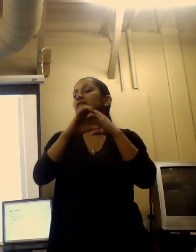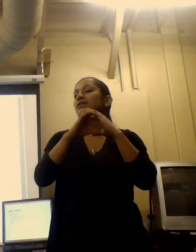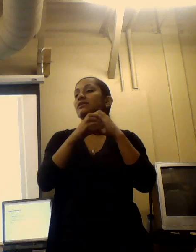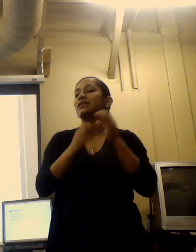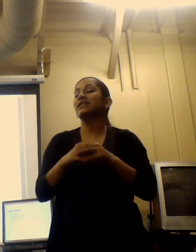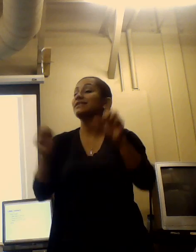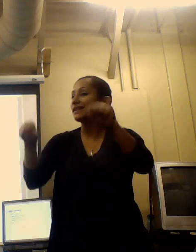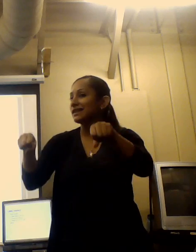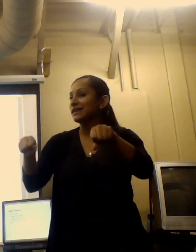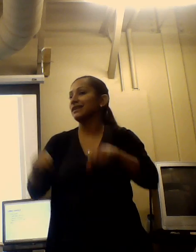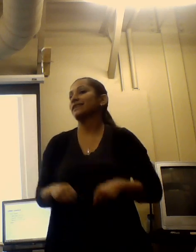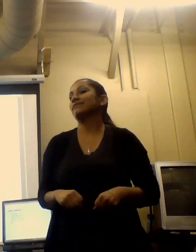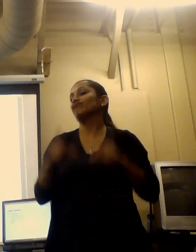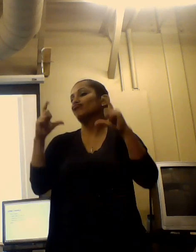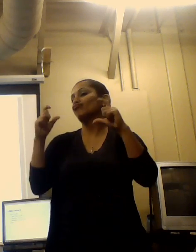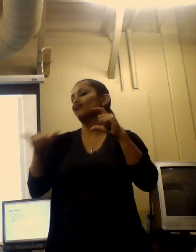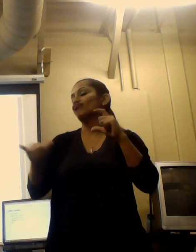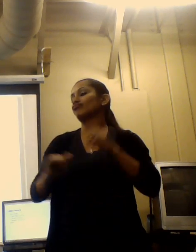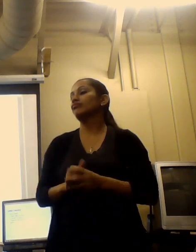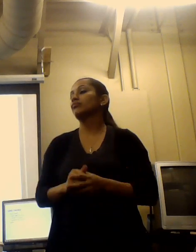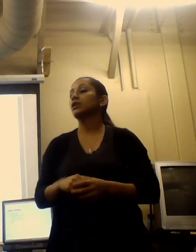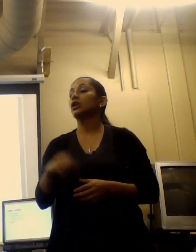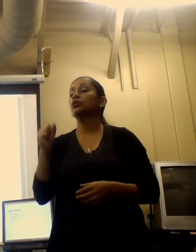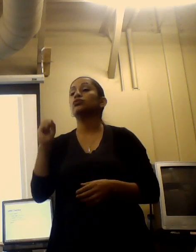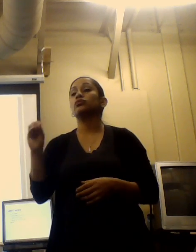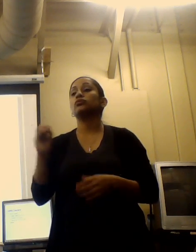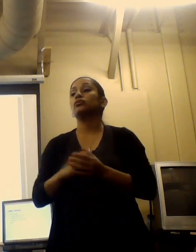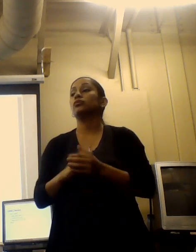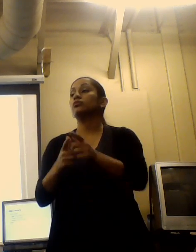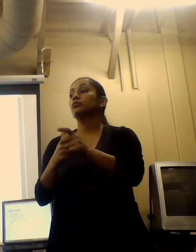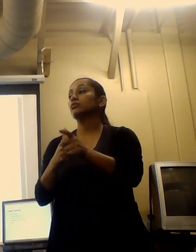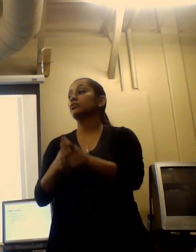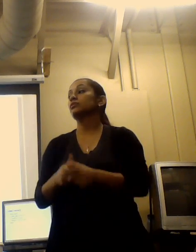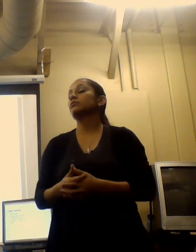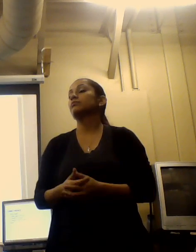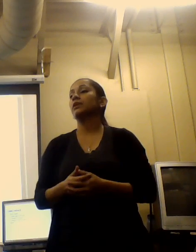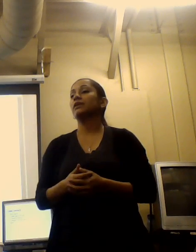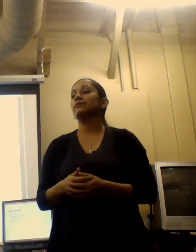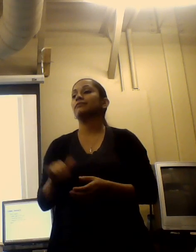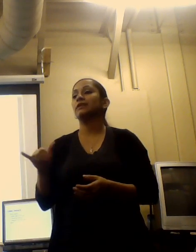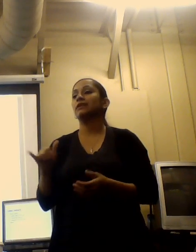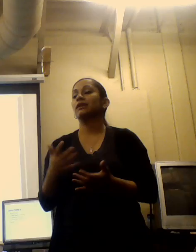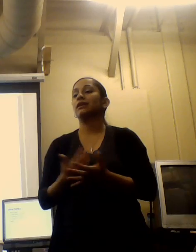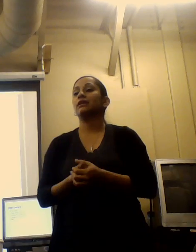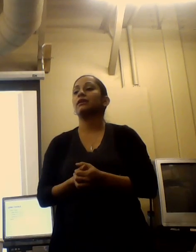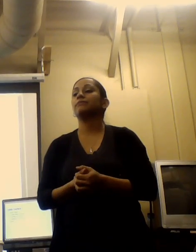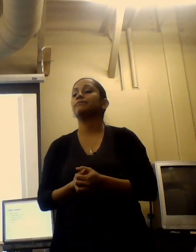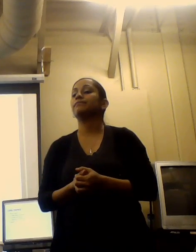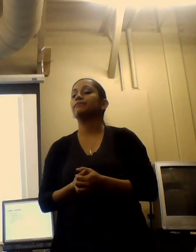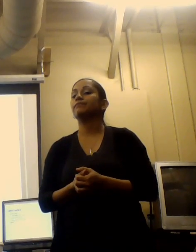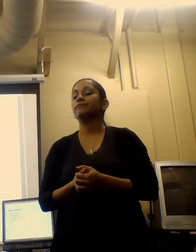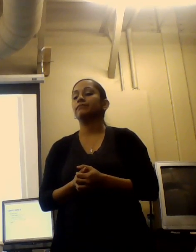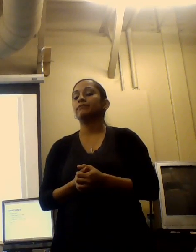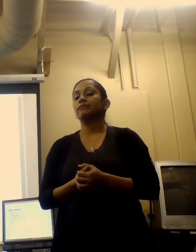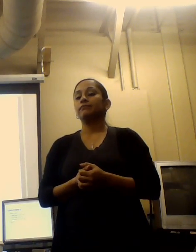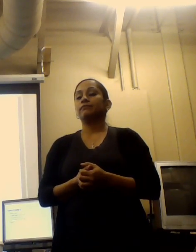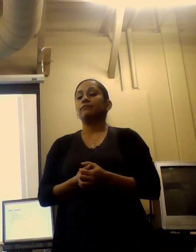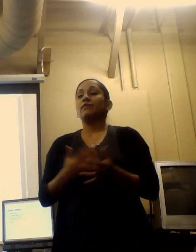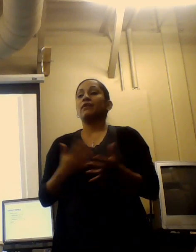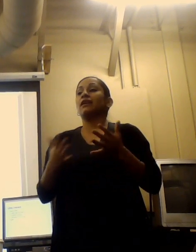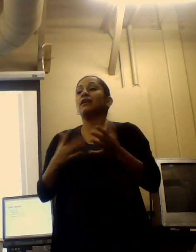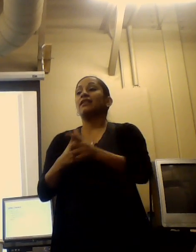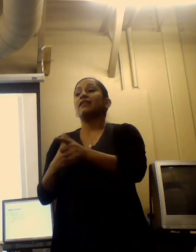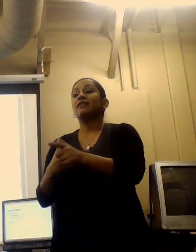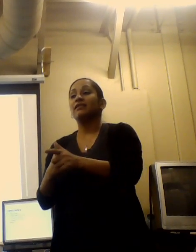shooting that. So speed is just jargon. How fast is your lens? The faster it